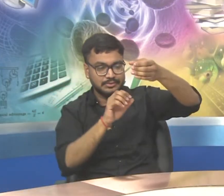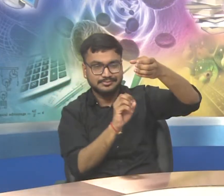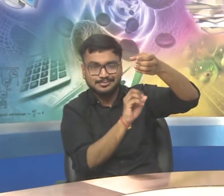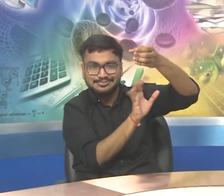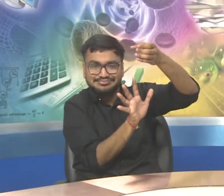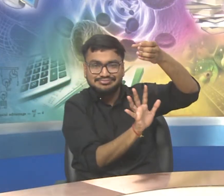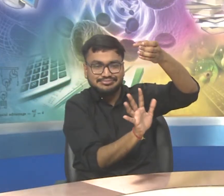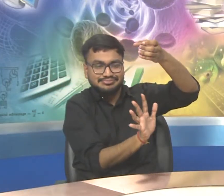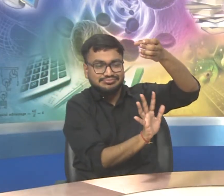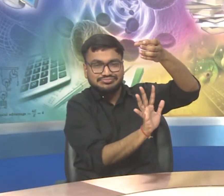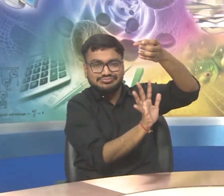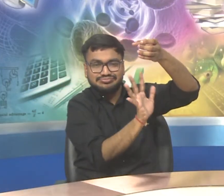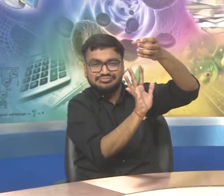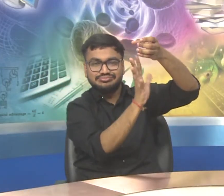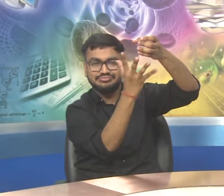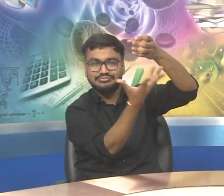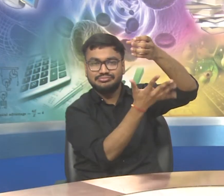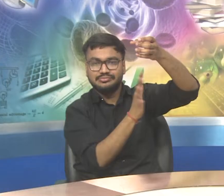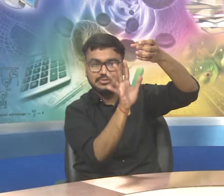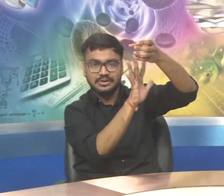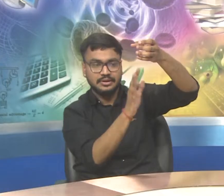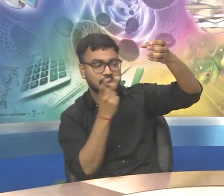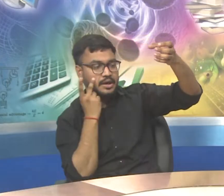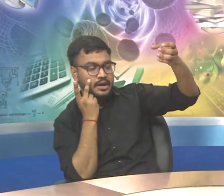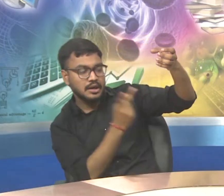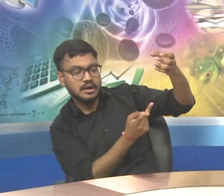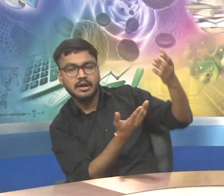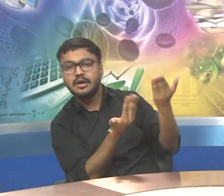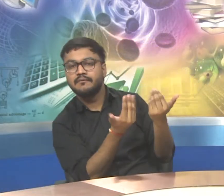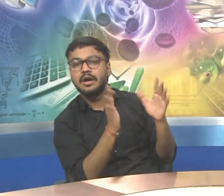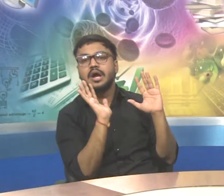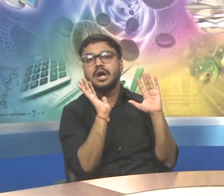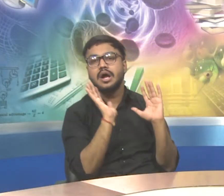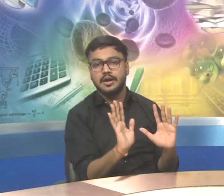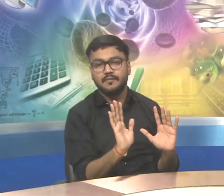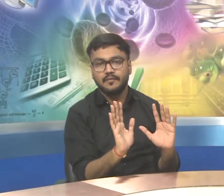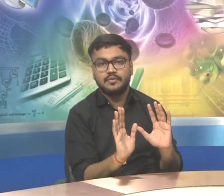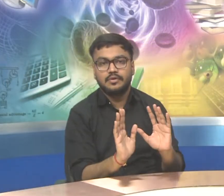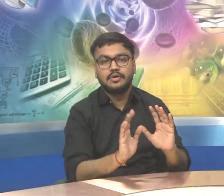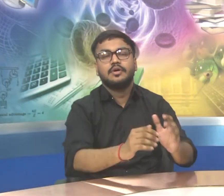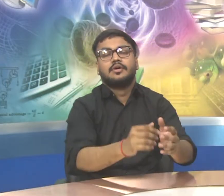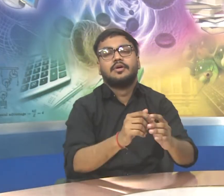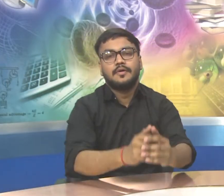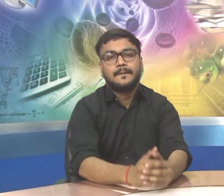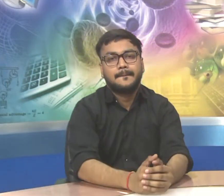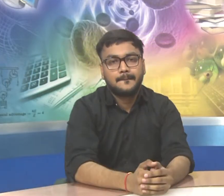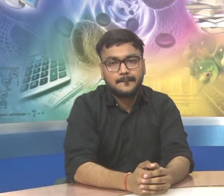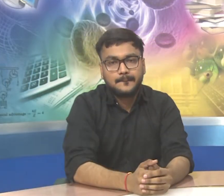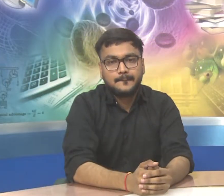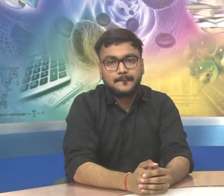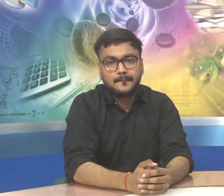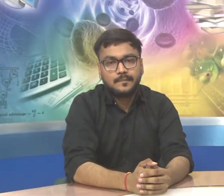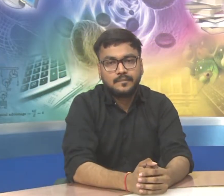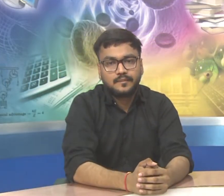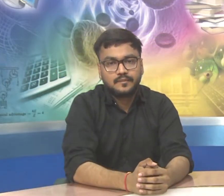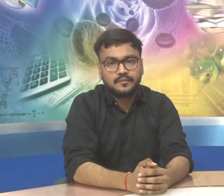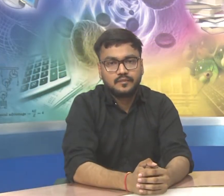particles settle down when the mixture is left undisturbed. And last,